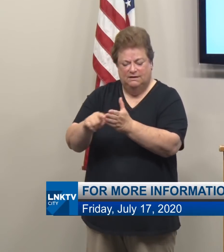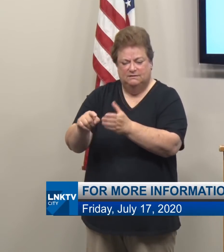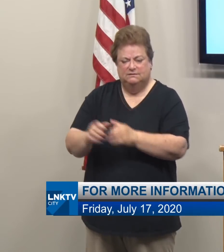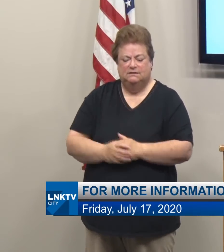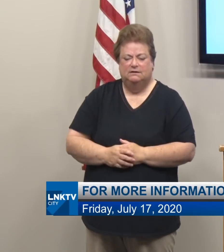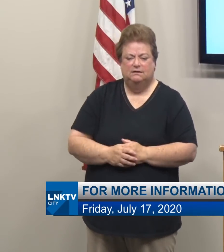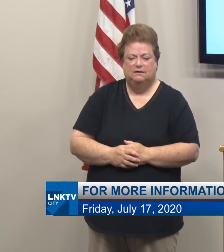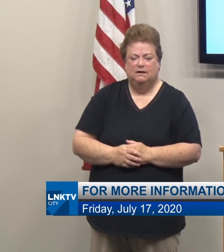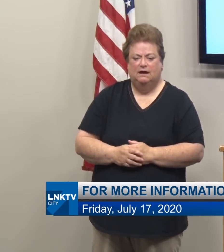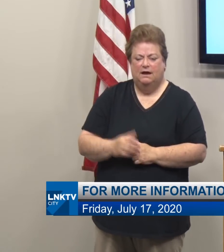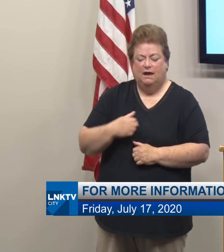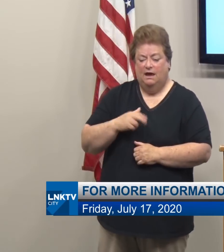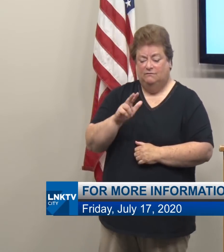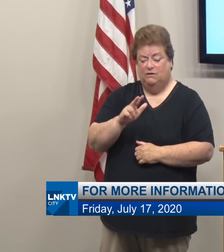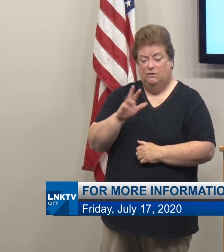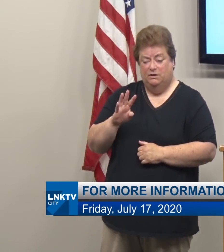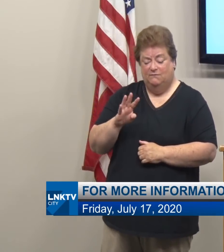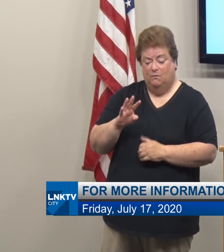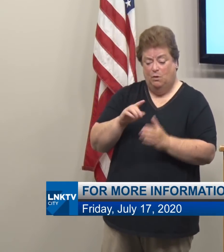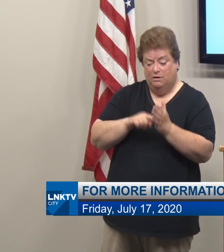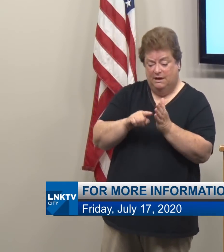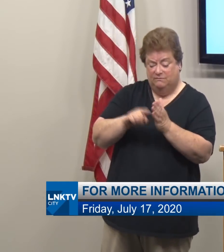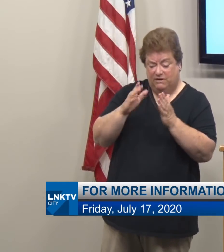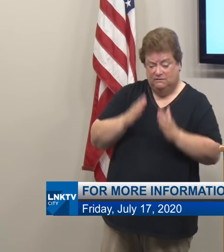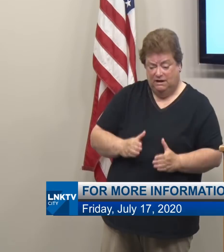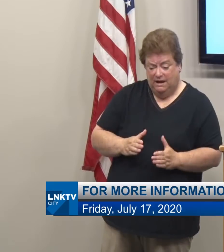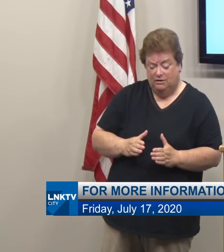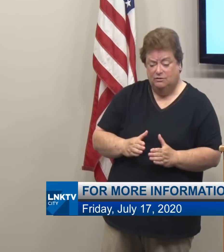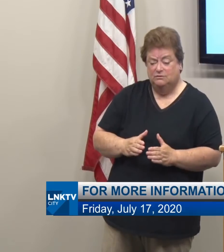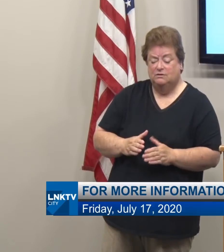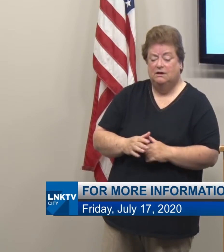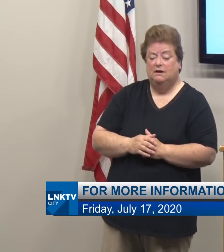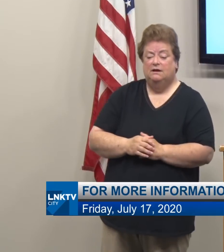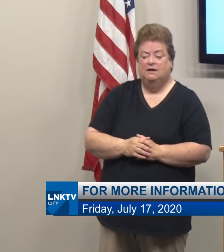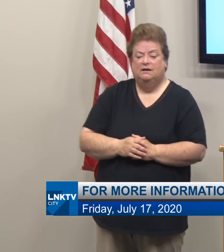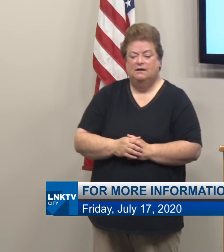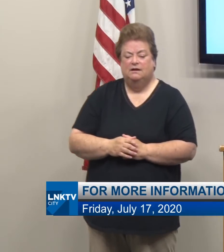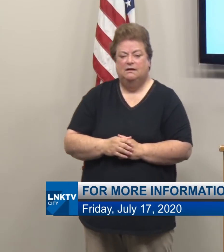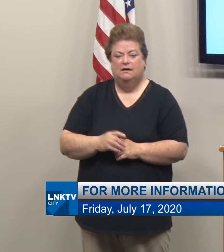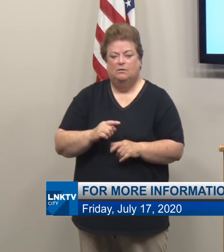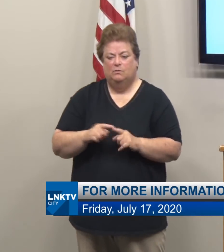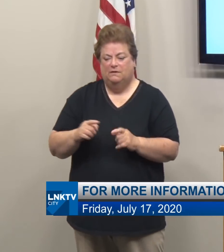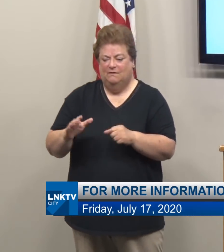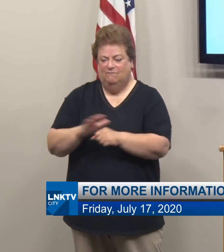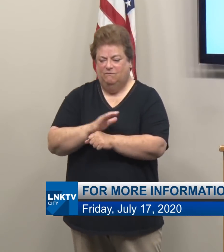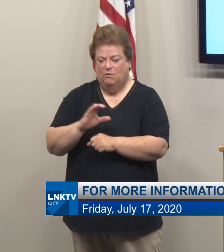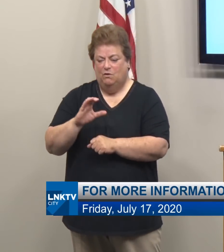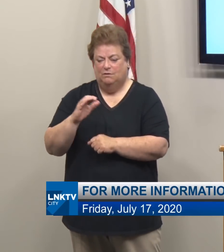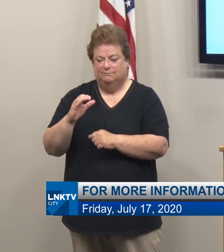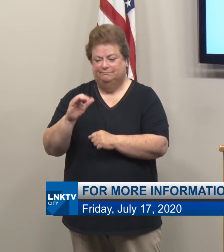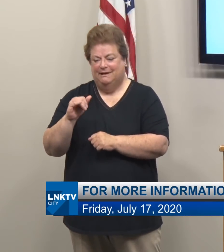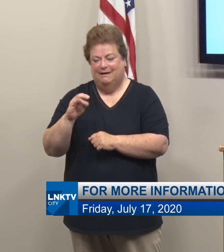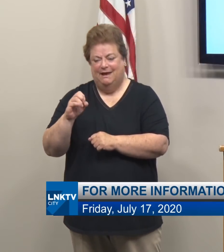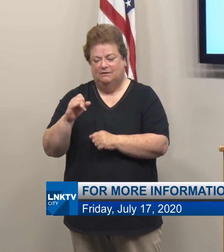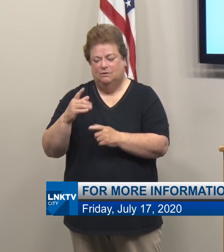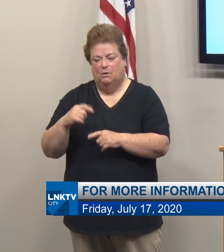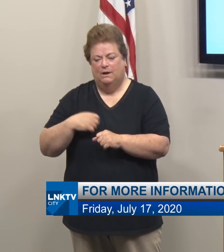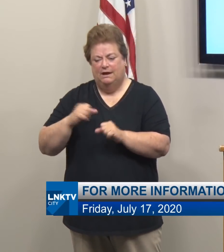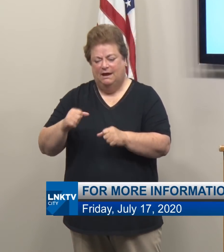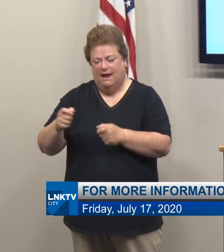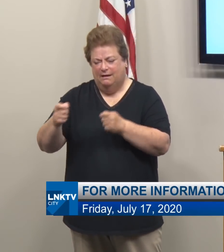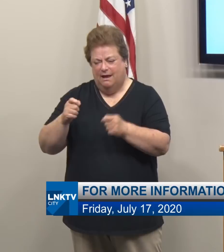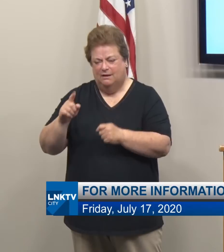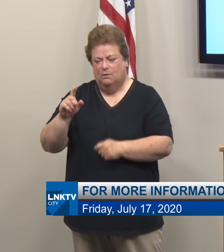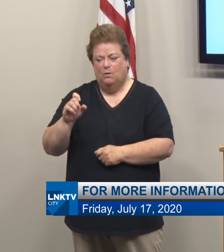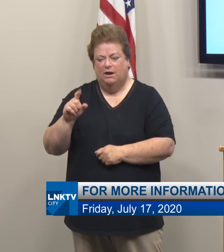department has 34 contact tracers available to conduct case investigations. With a full caseload, we should be able to handle about